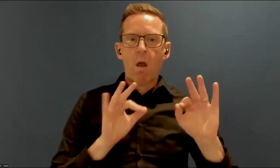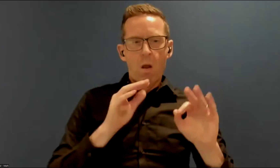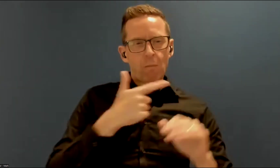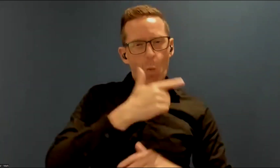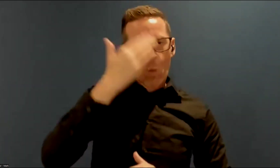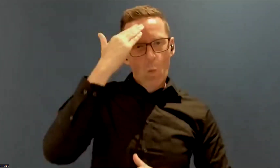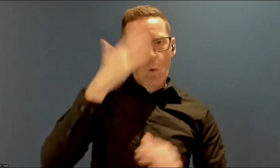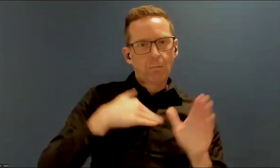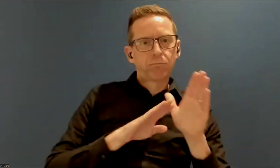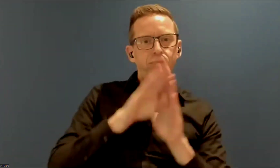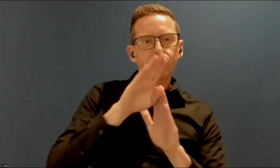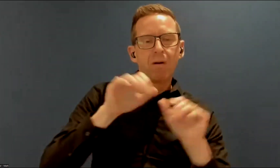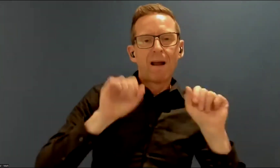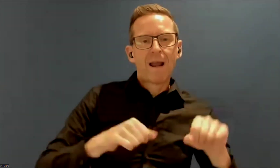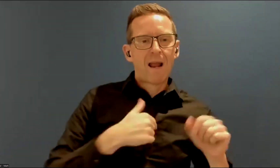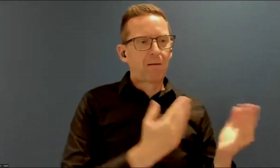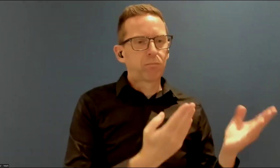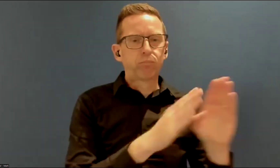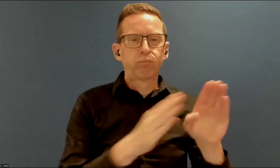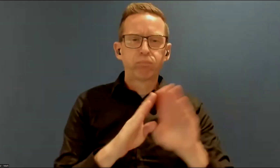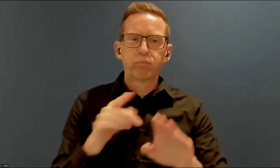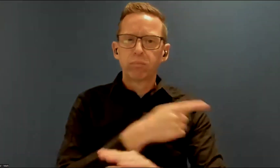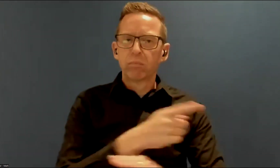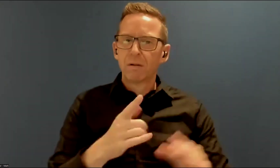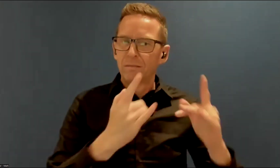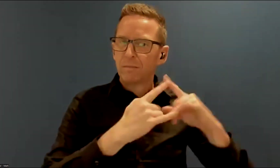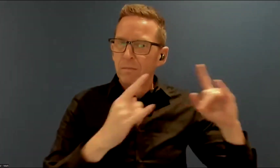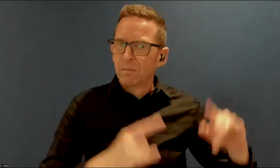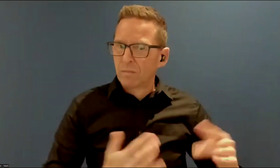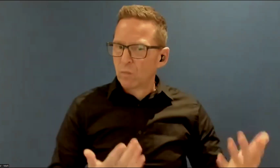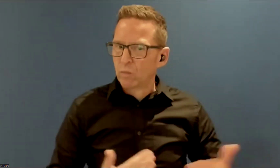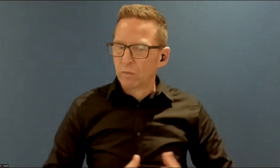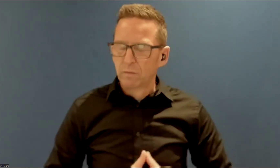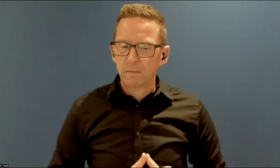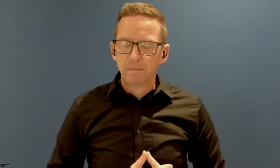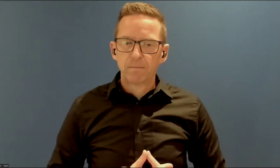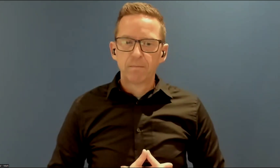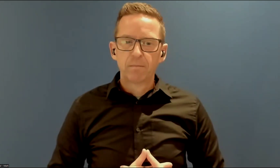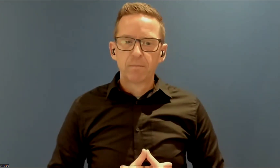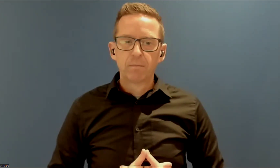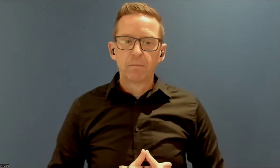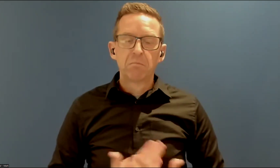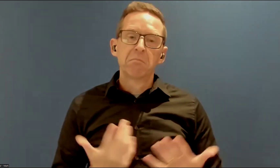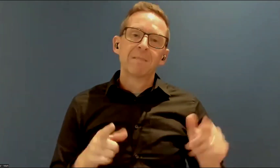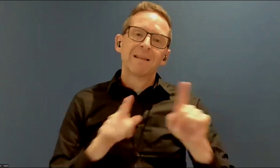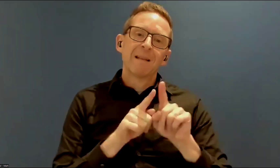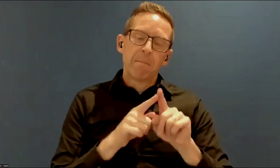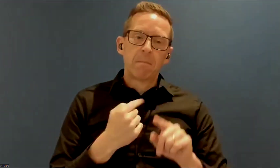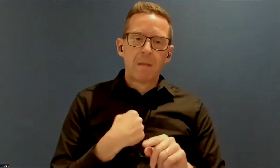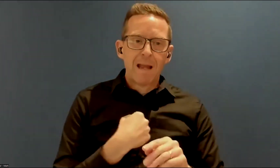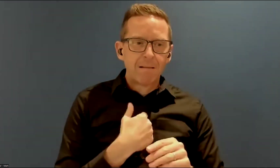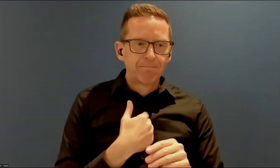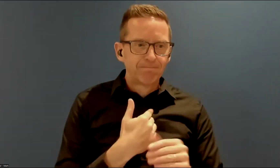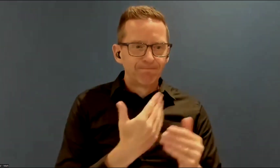So, for example, we began with we contracted organizations like those are